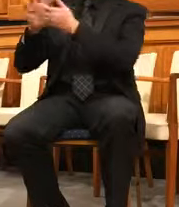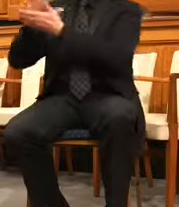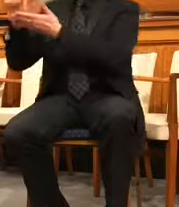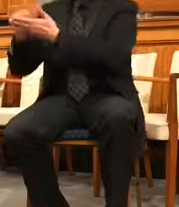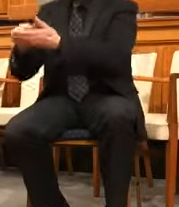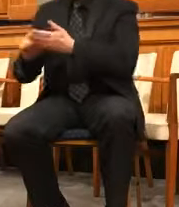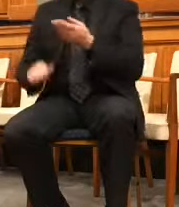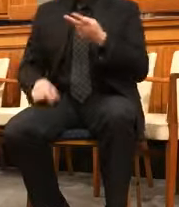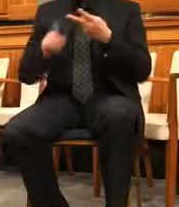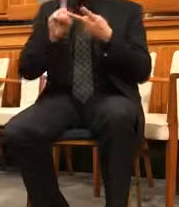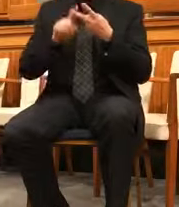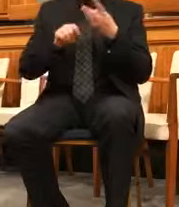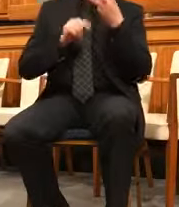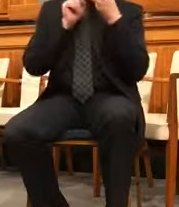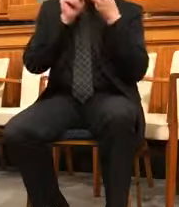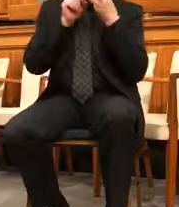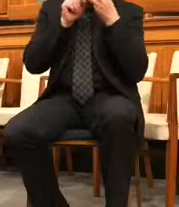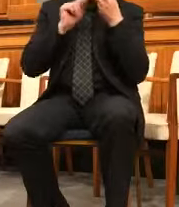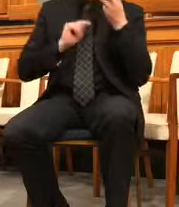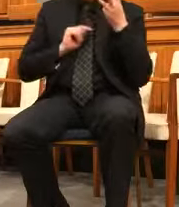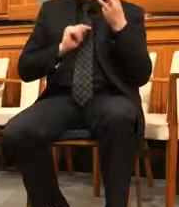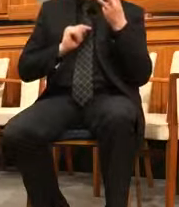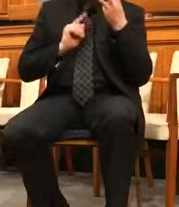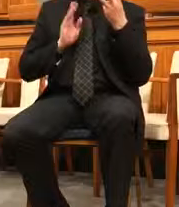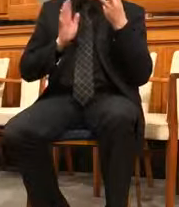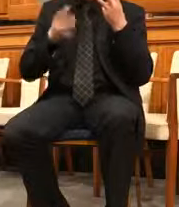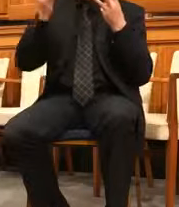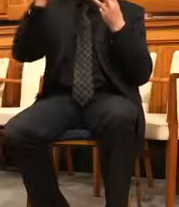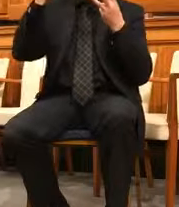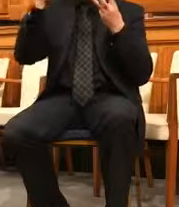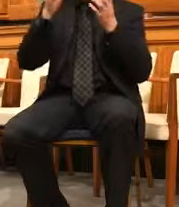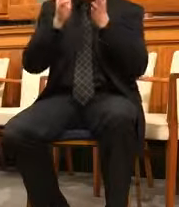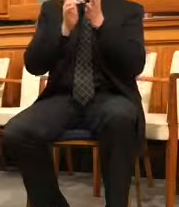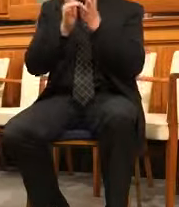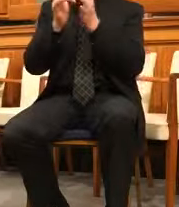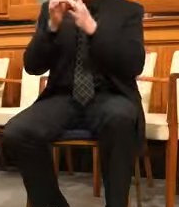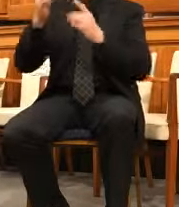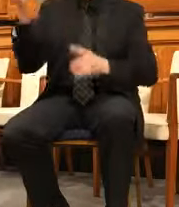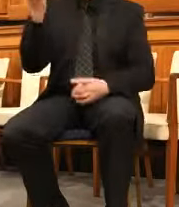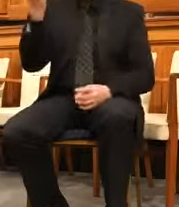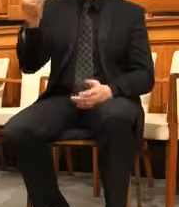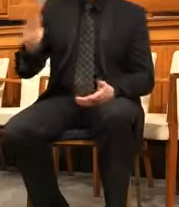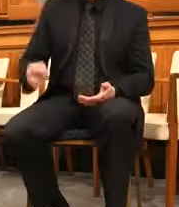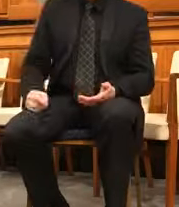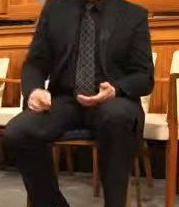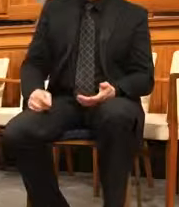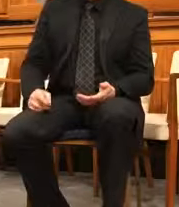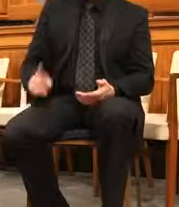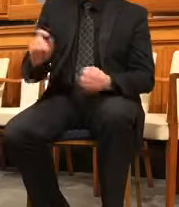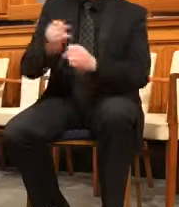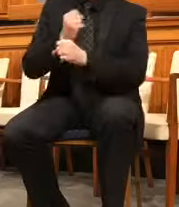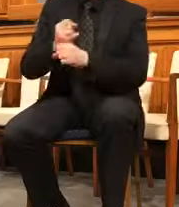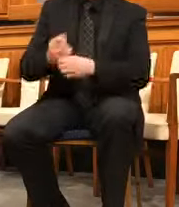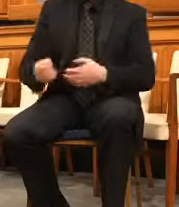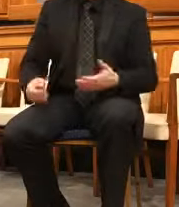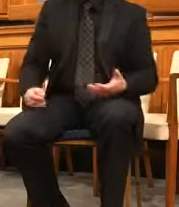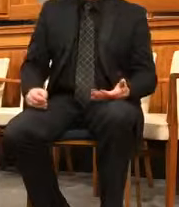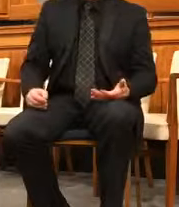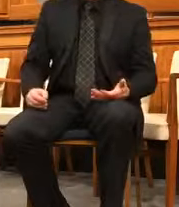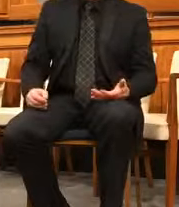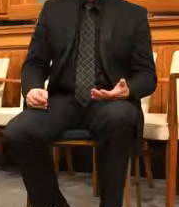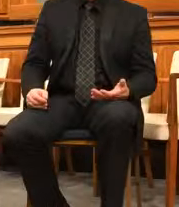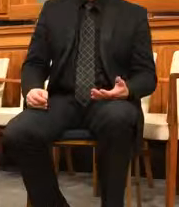Christ. Only believe in him. He is that Saviour. God has come